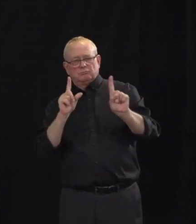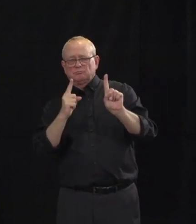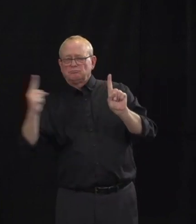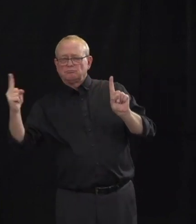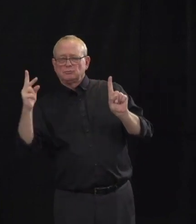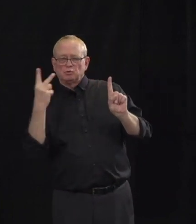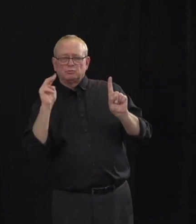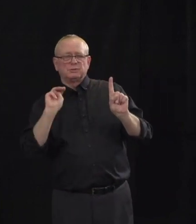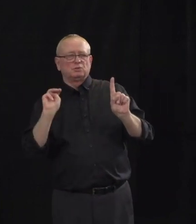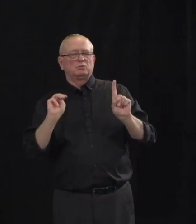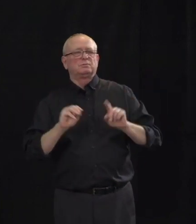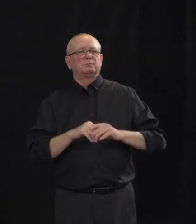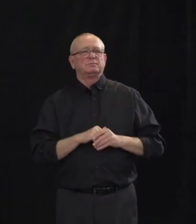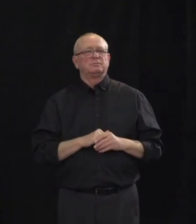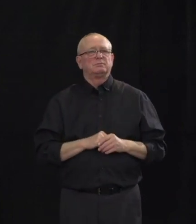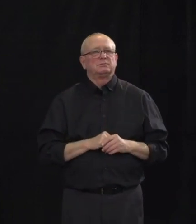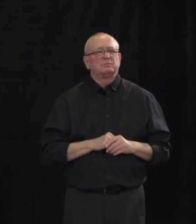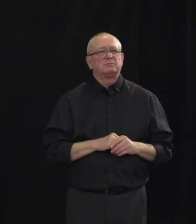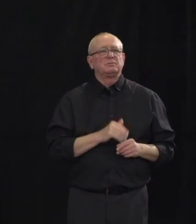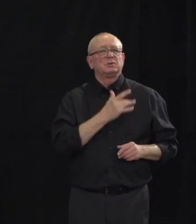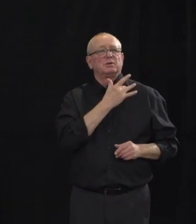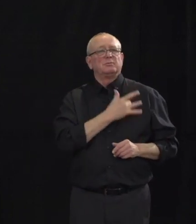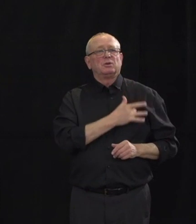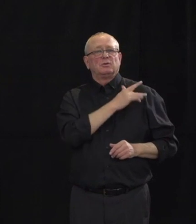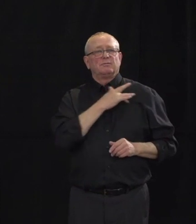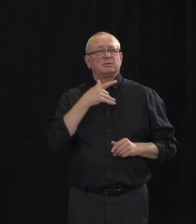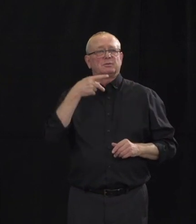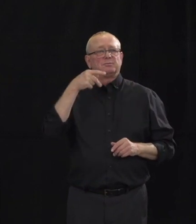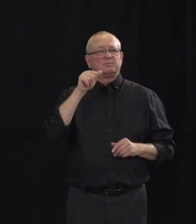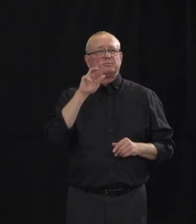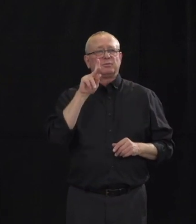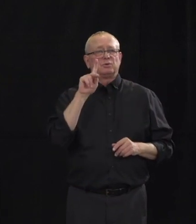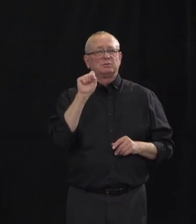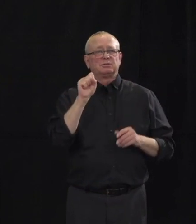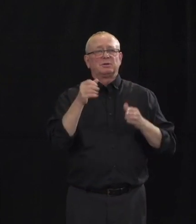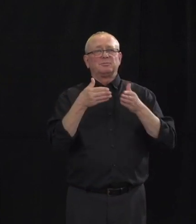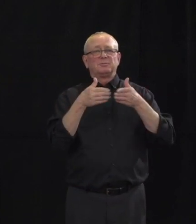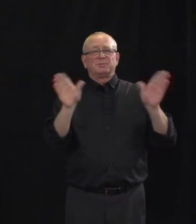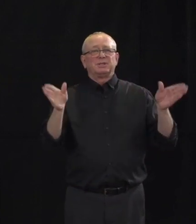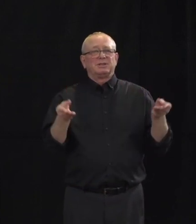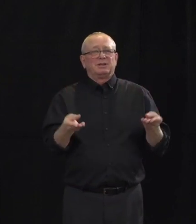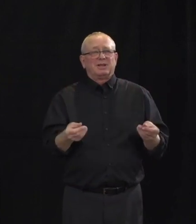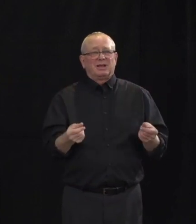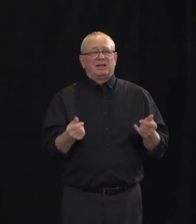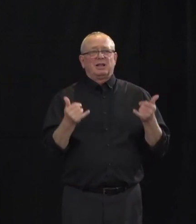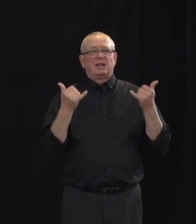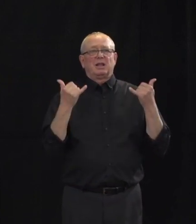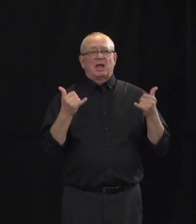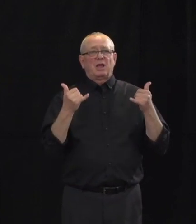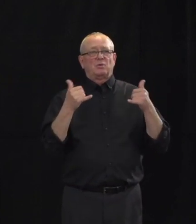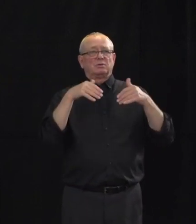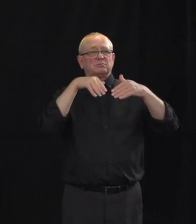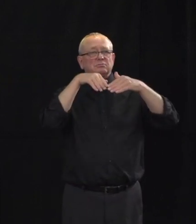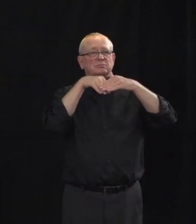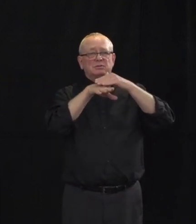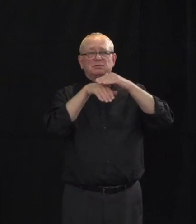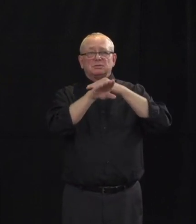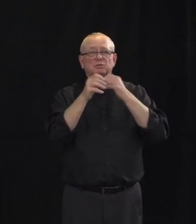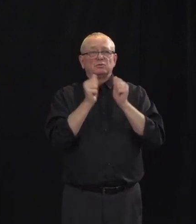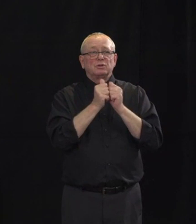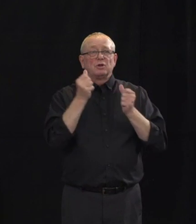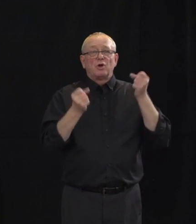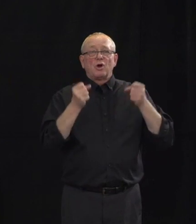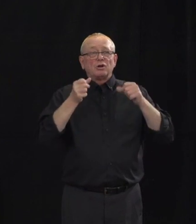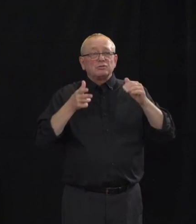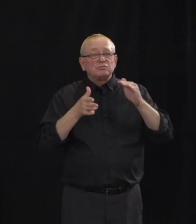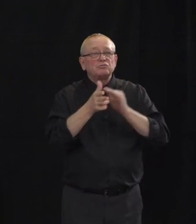to provincial parks and public lands. Minister Nixon will have more to say about this in just a few minutes. The second new